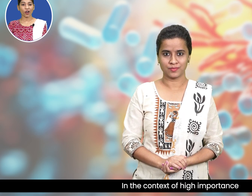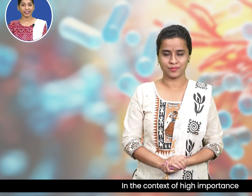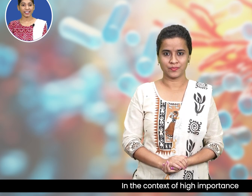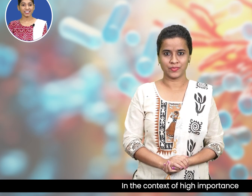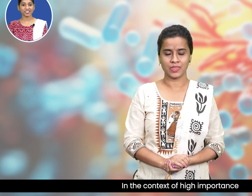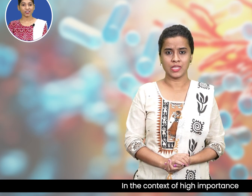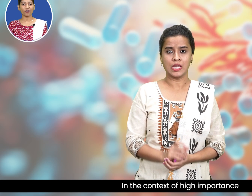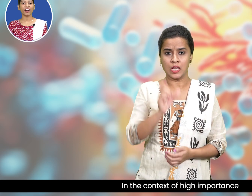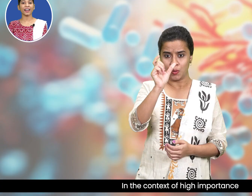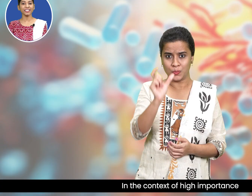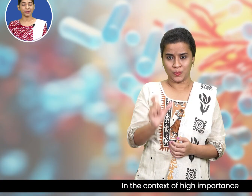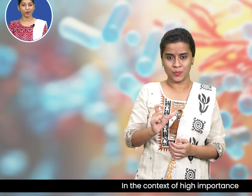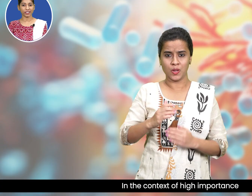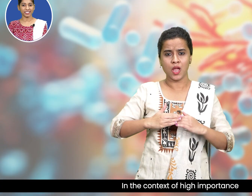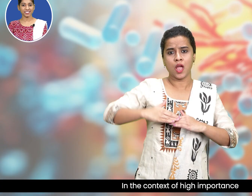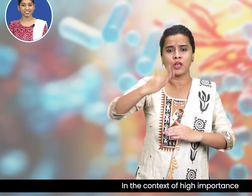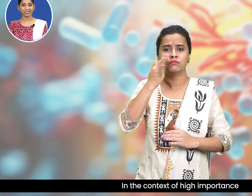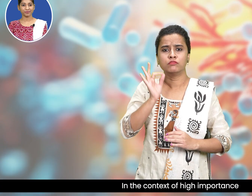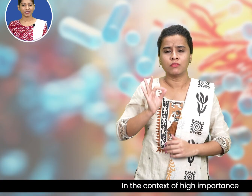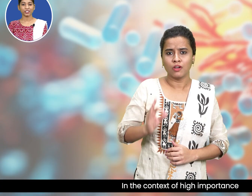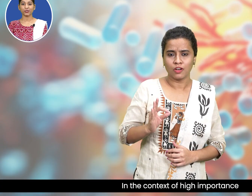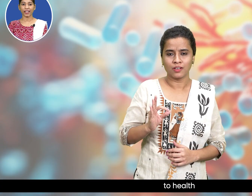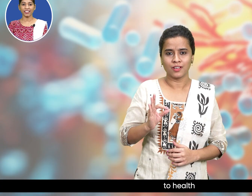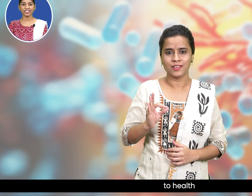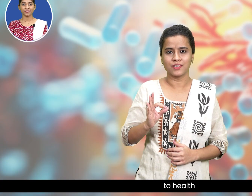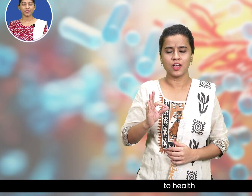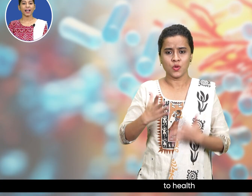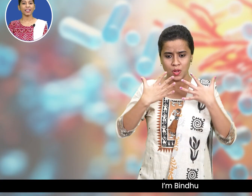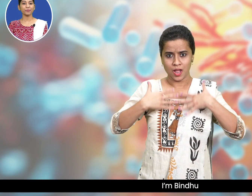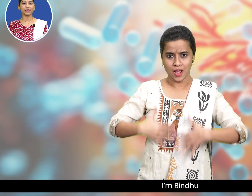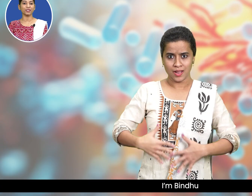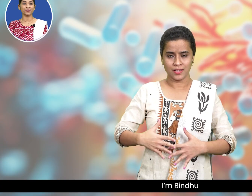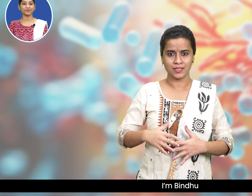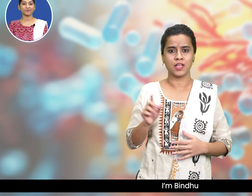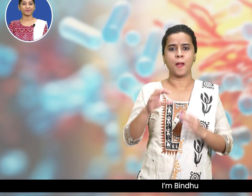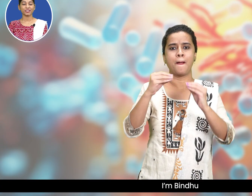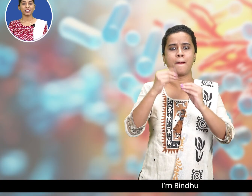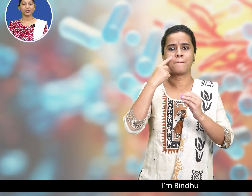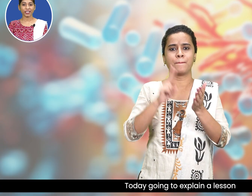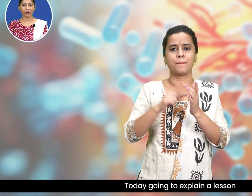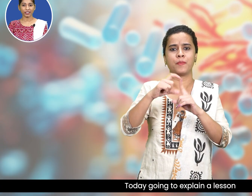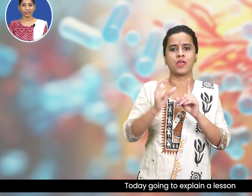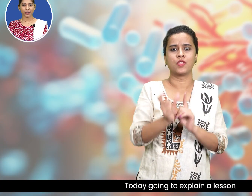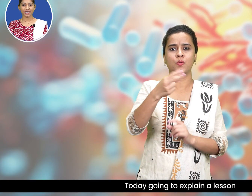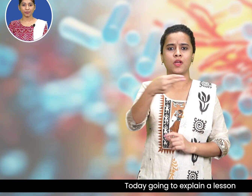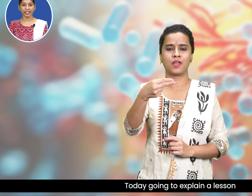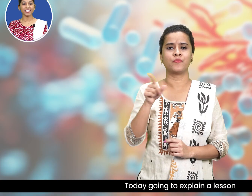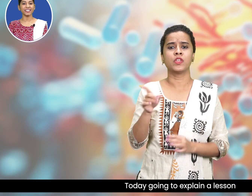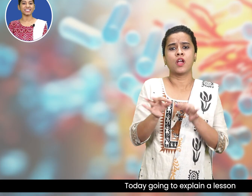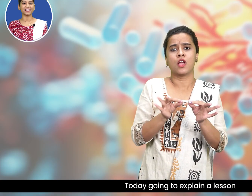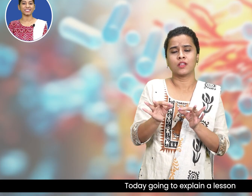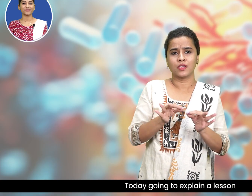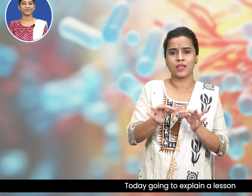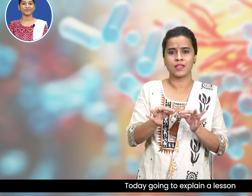In the context of high importance to health, I am Bindu. Today going to explain